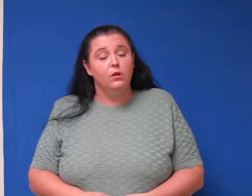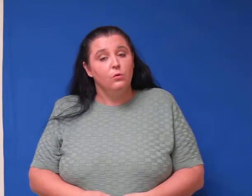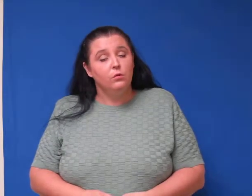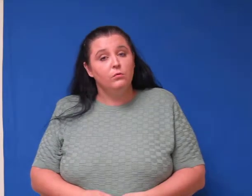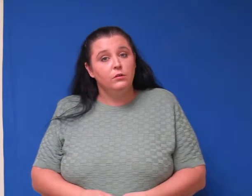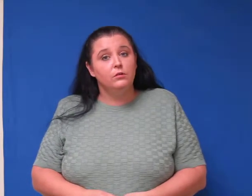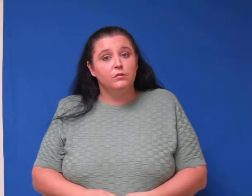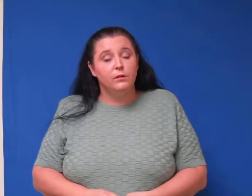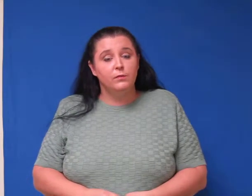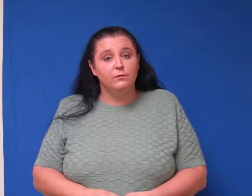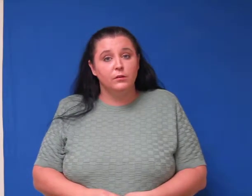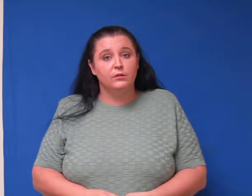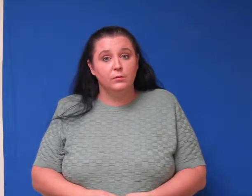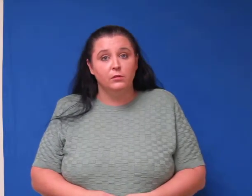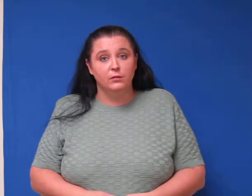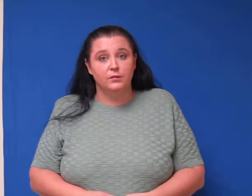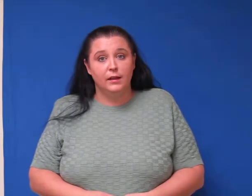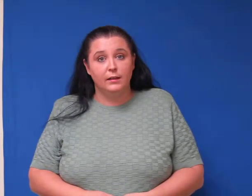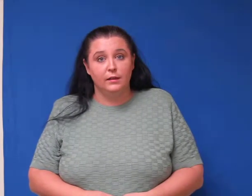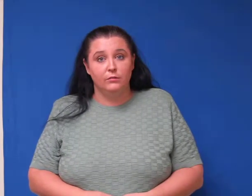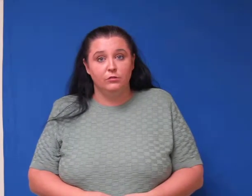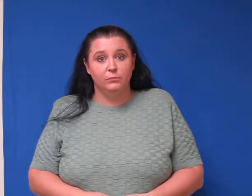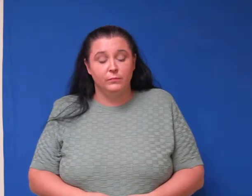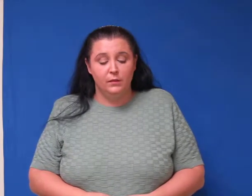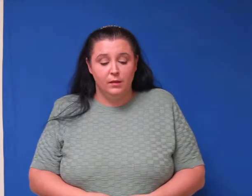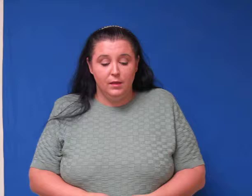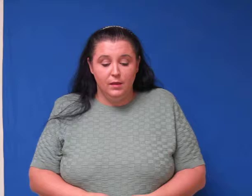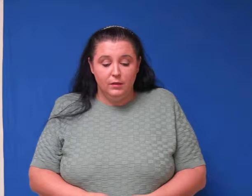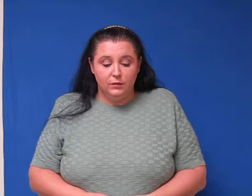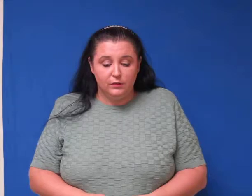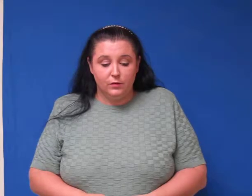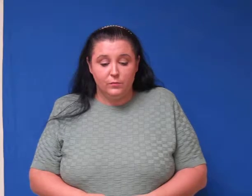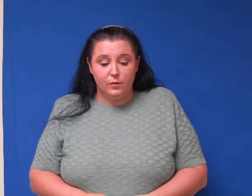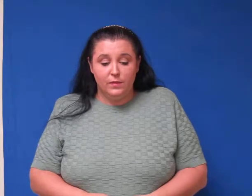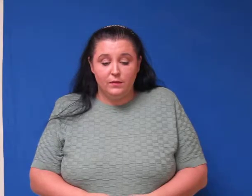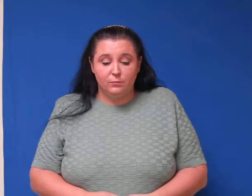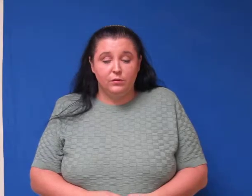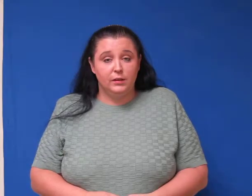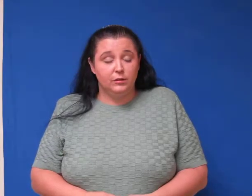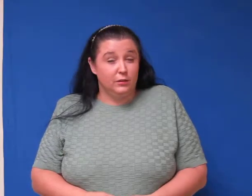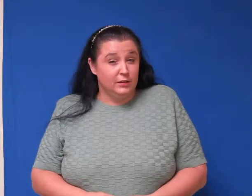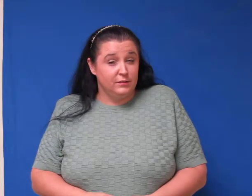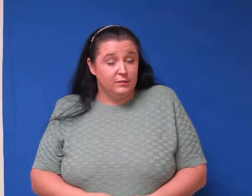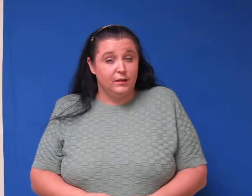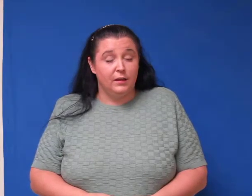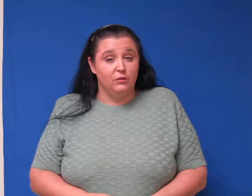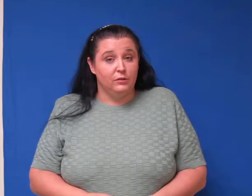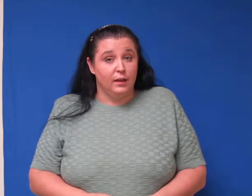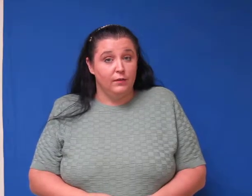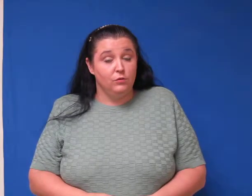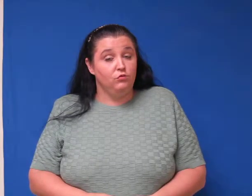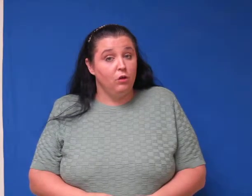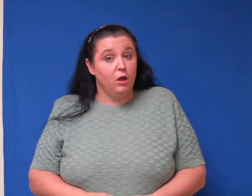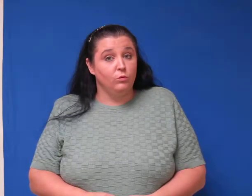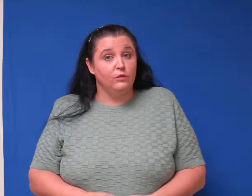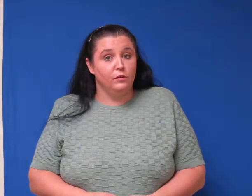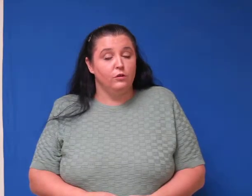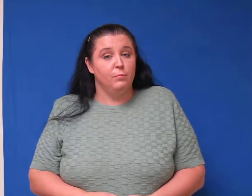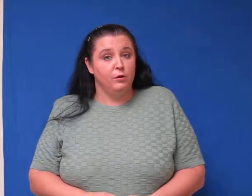We're going to do something very similar in sign language. So in this particular instance that I just gave you, John was third